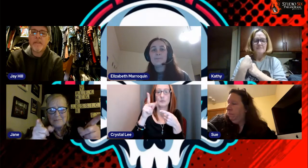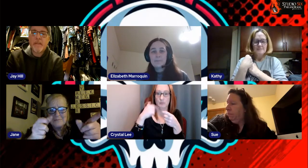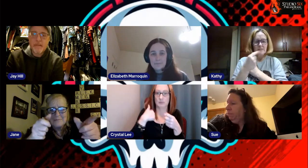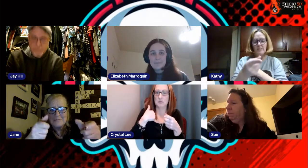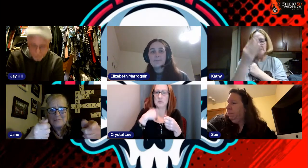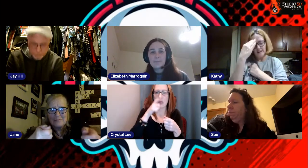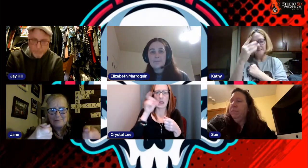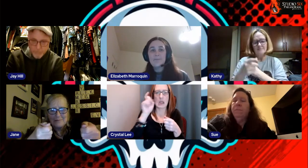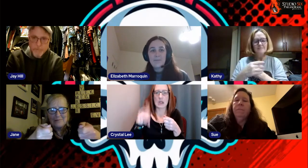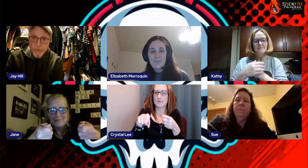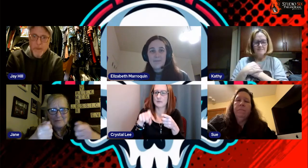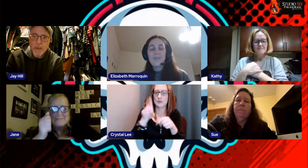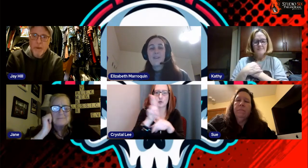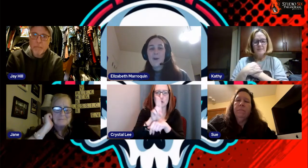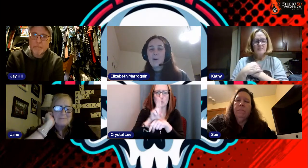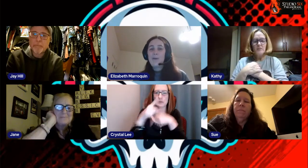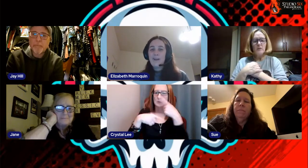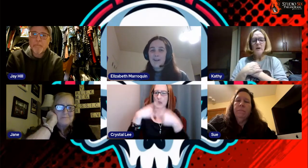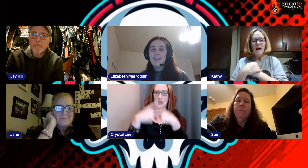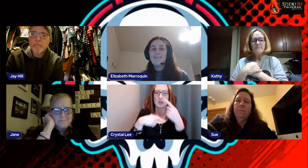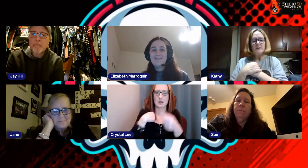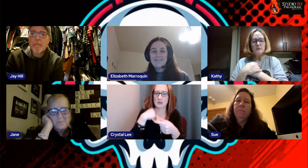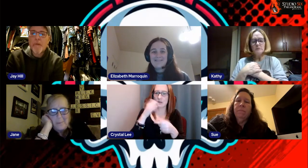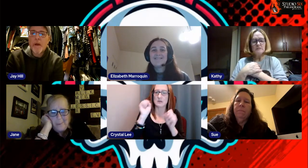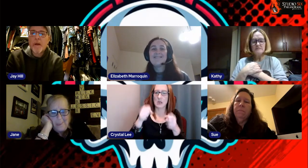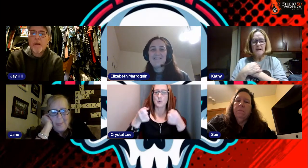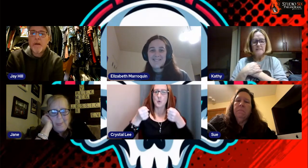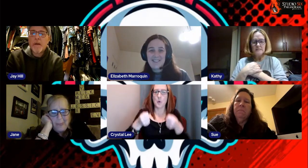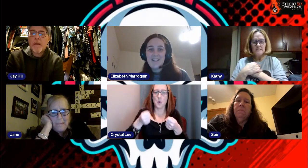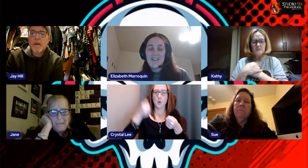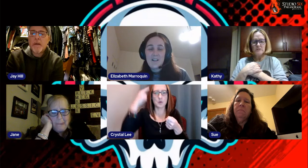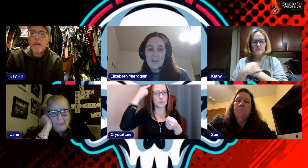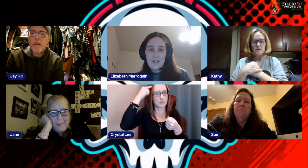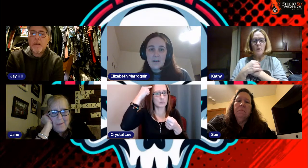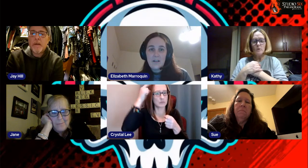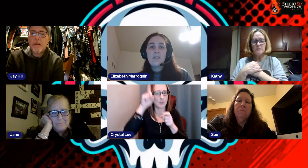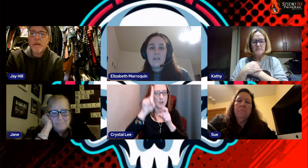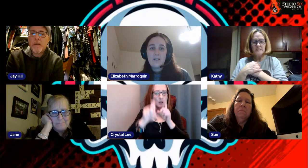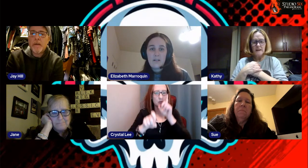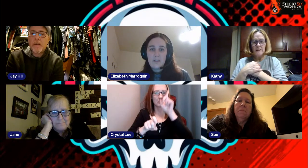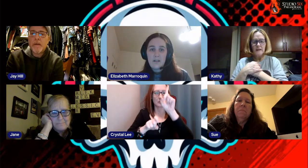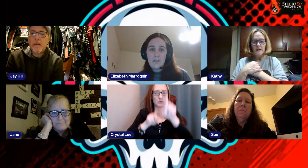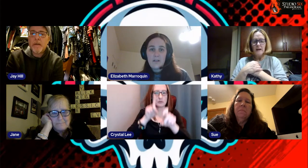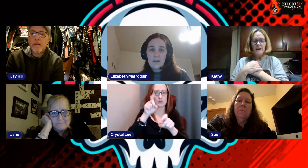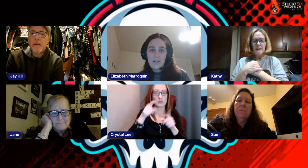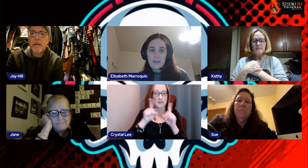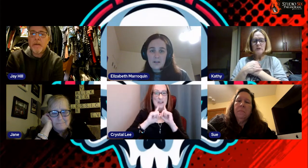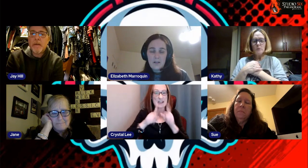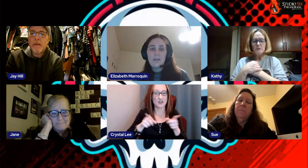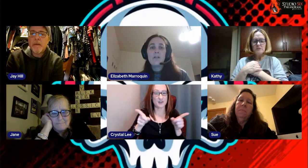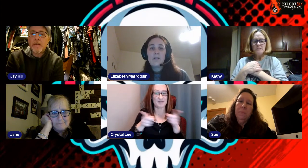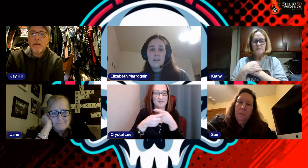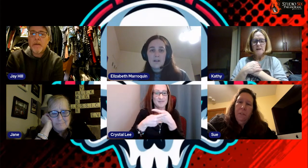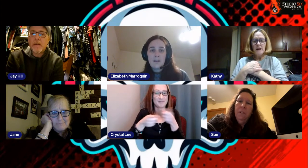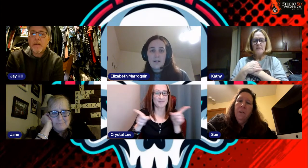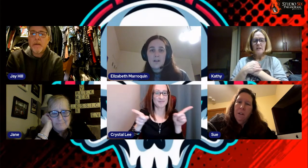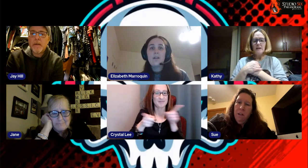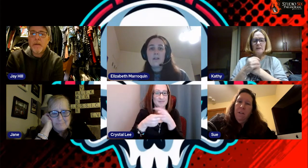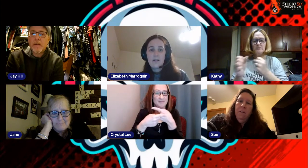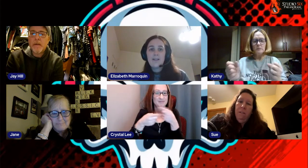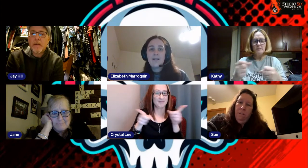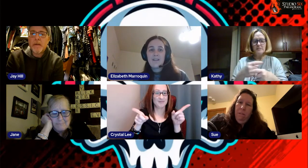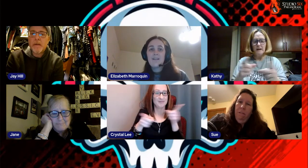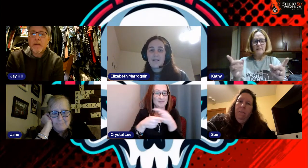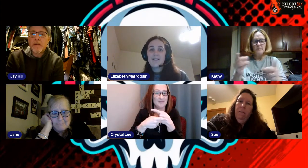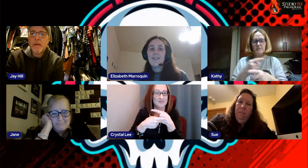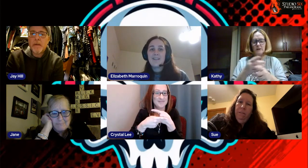dowsing rod. Yeah. Yeah. Okay. You don't have to use the signing. You can just hold the thing and ask a question, and they'll